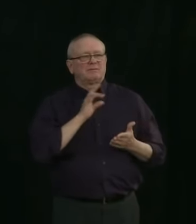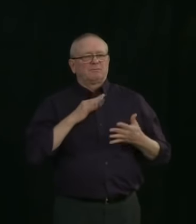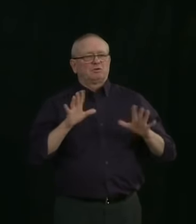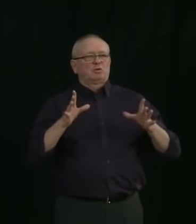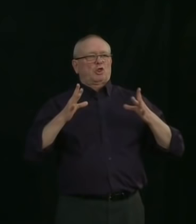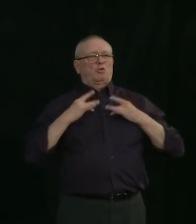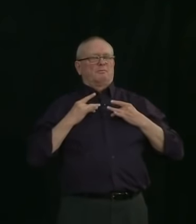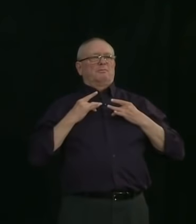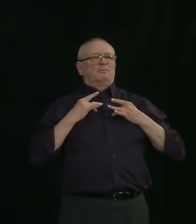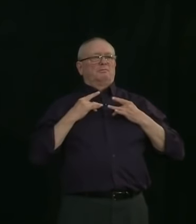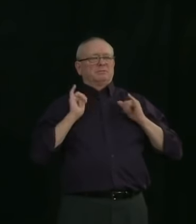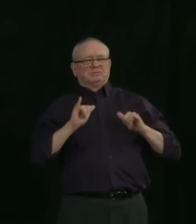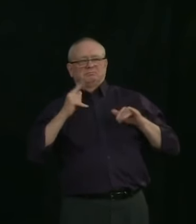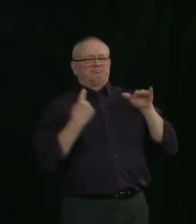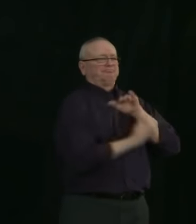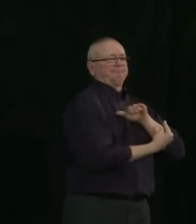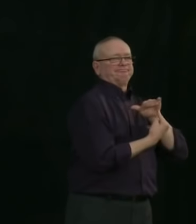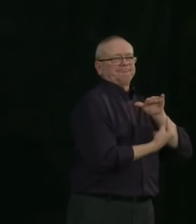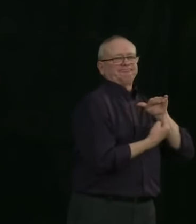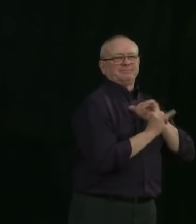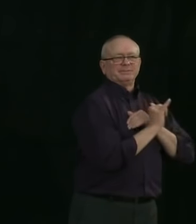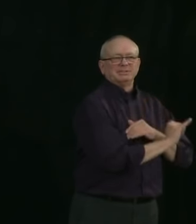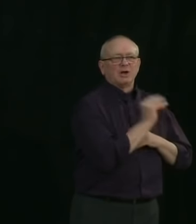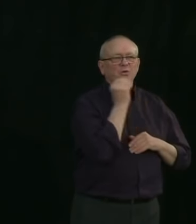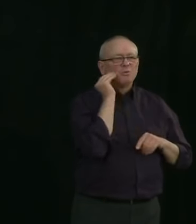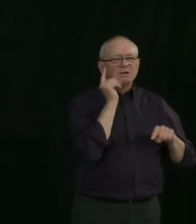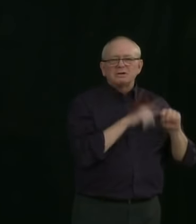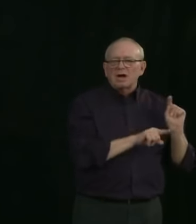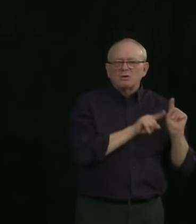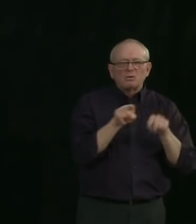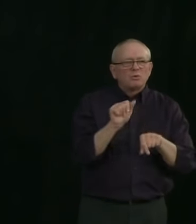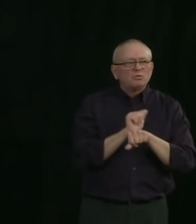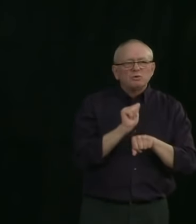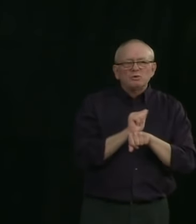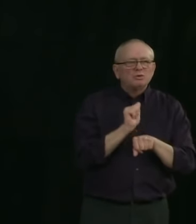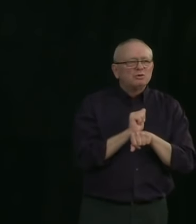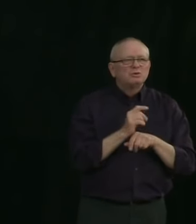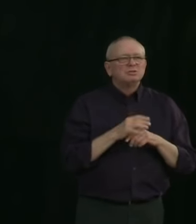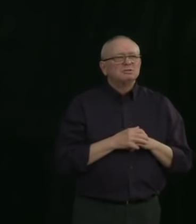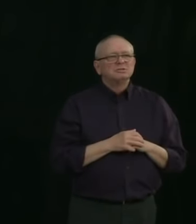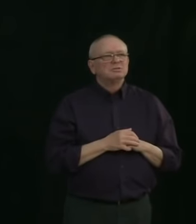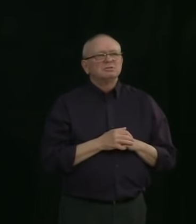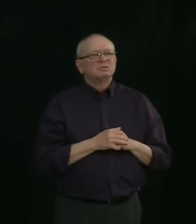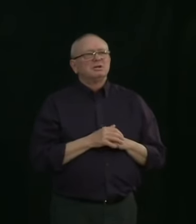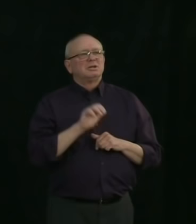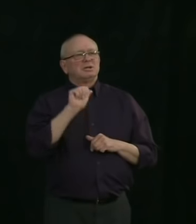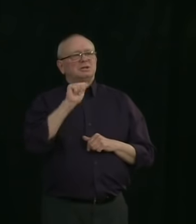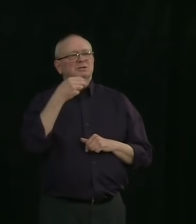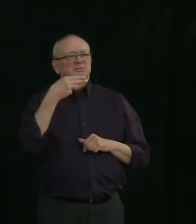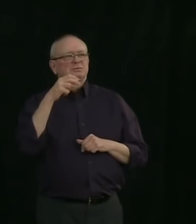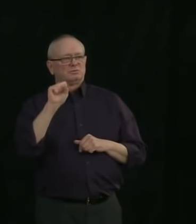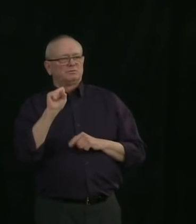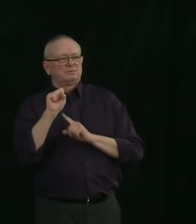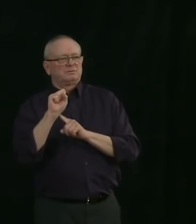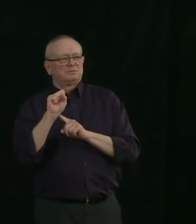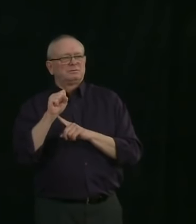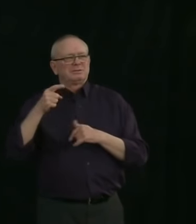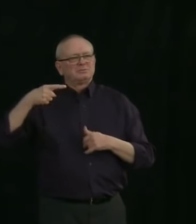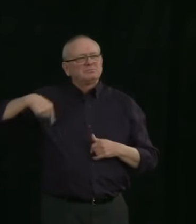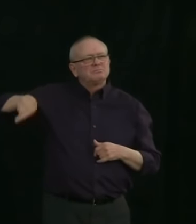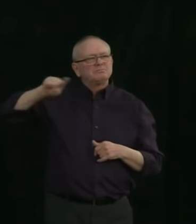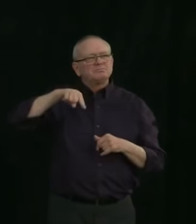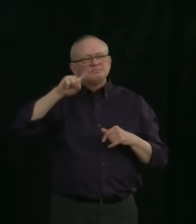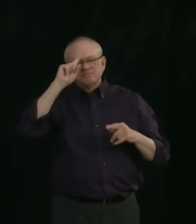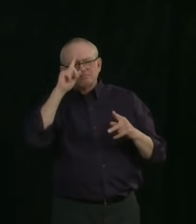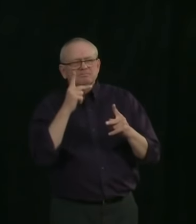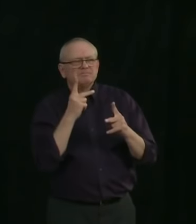that my local colleagues in Alberta Health Services are working with the facilities to help navigate through that, to make sure that staffing